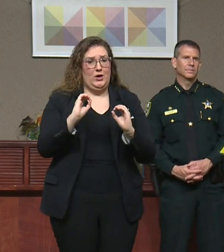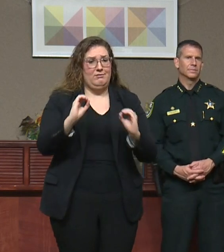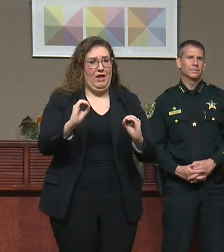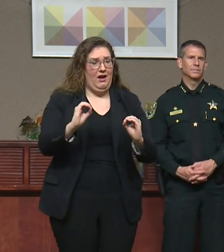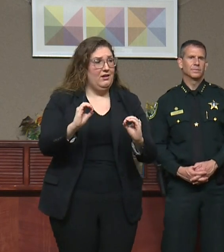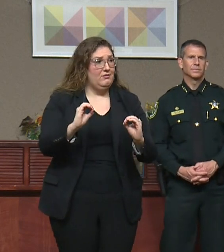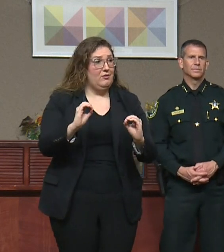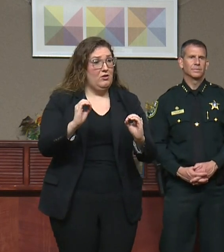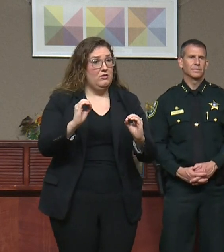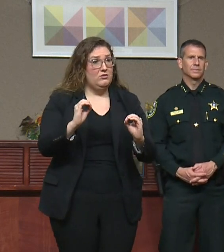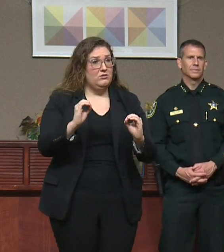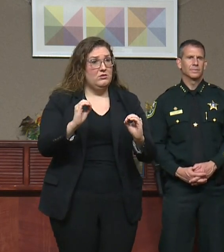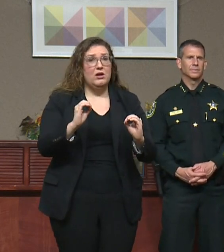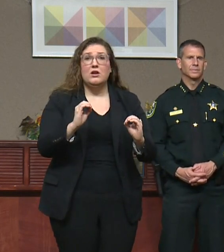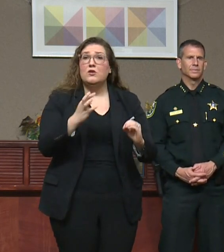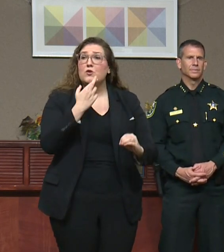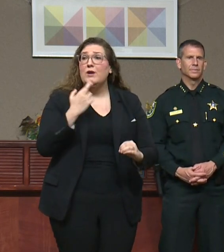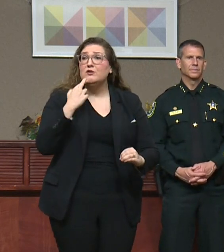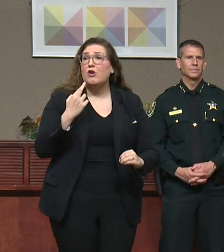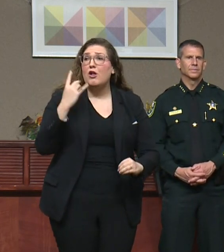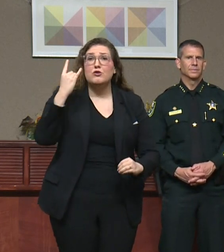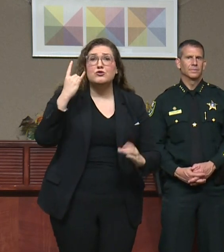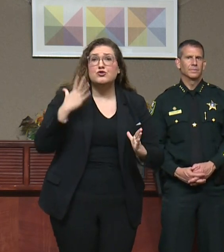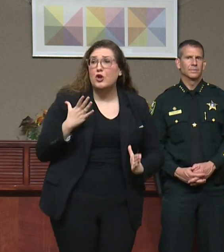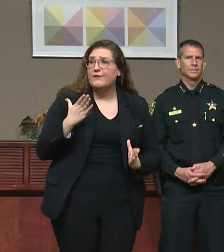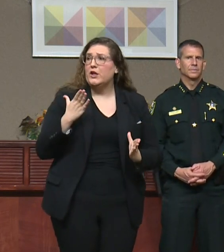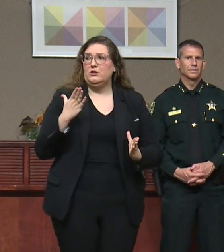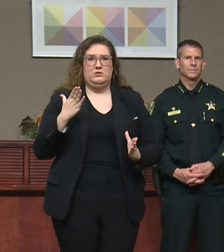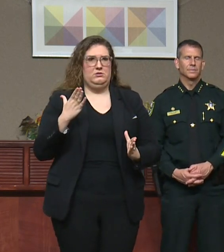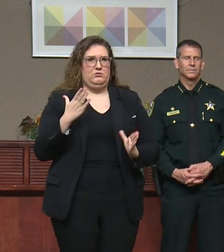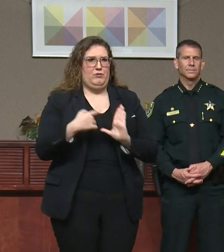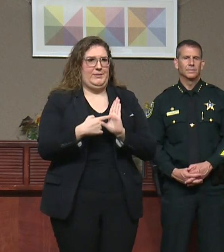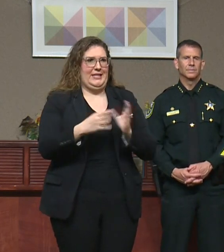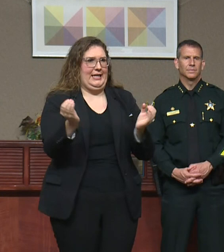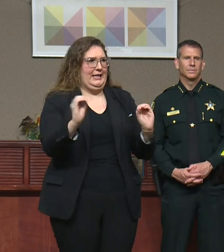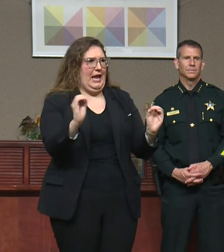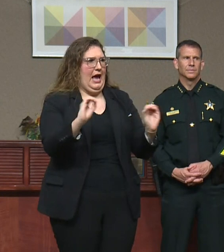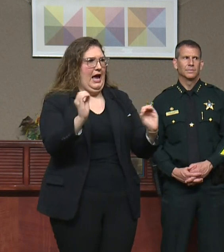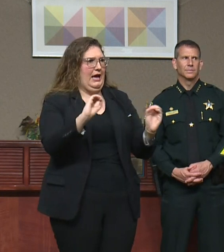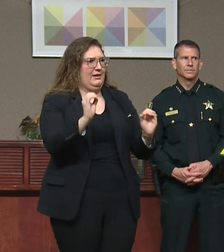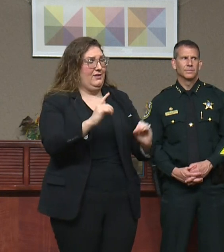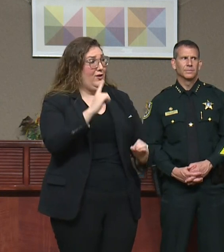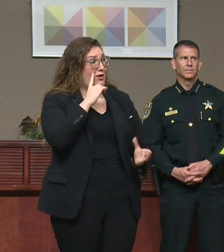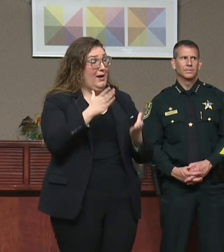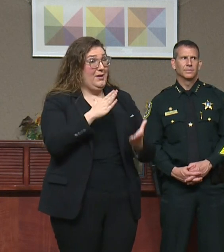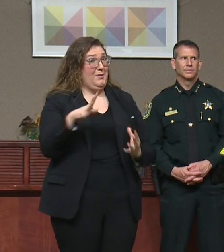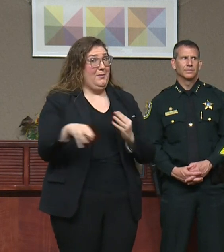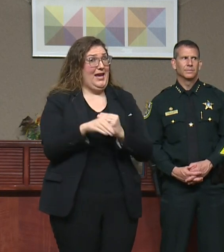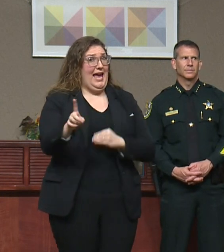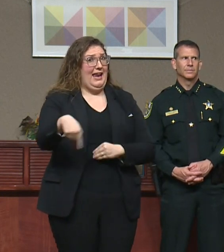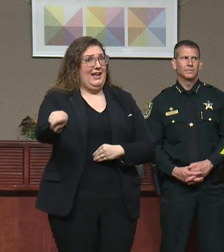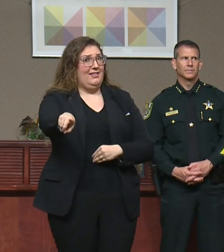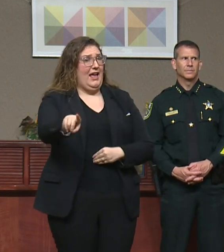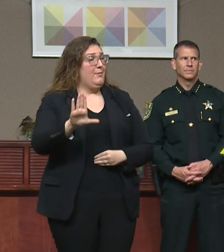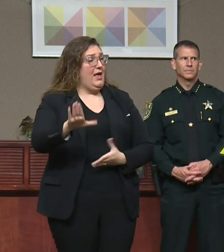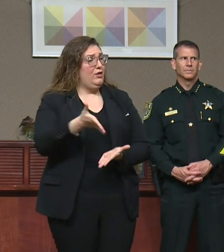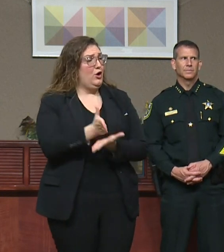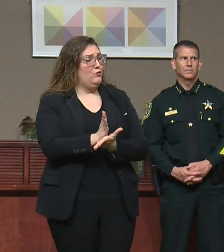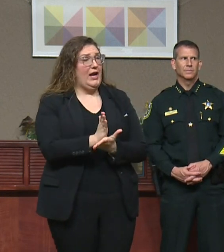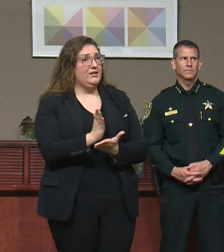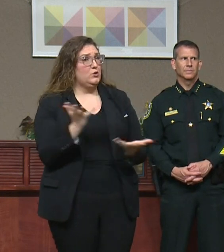servers who don't really have a choice in coming back. Have you thought about having that kind of representation, and what are the rights of these